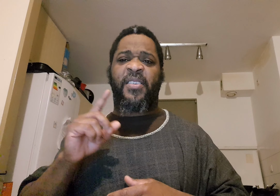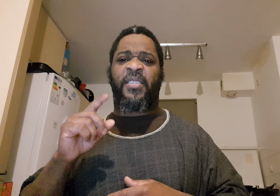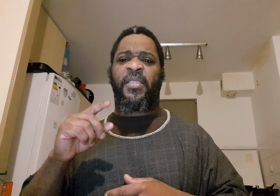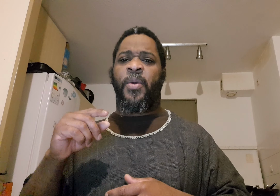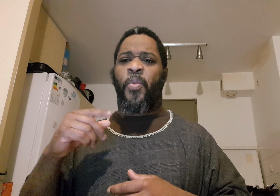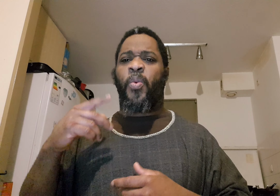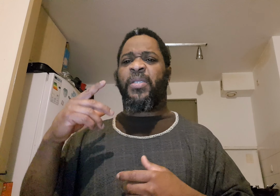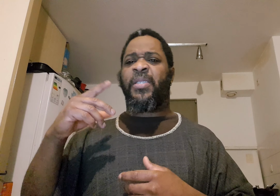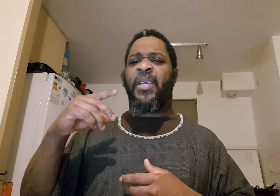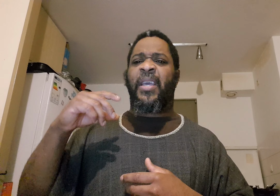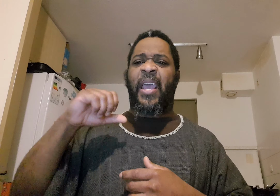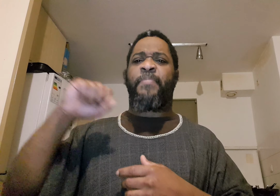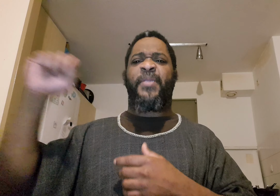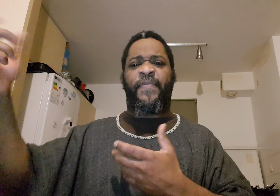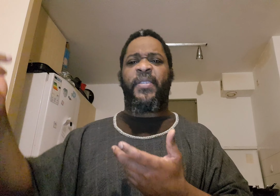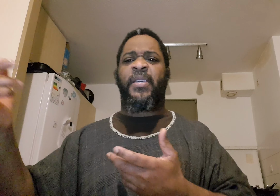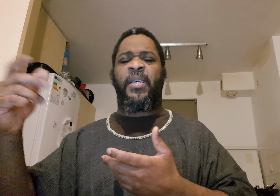forefathers was captivity,